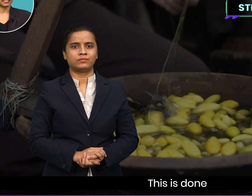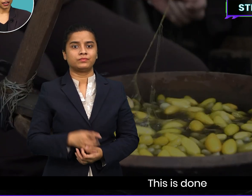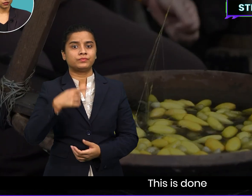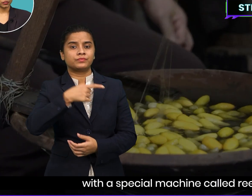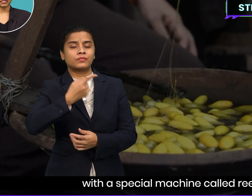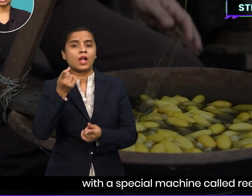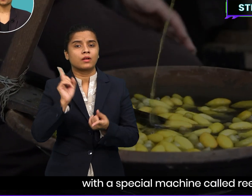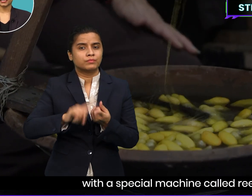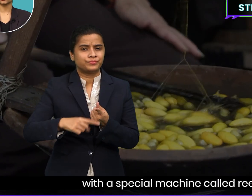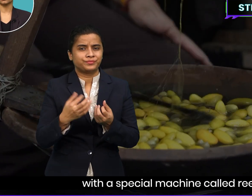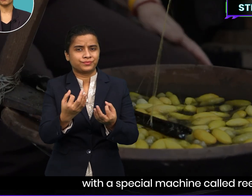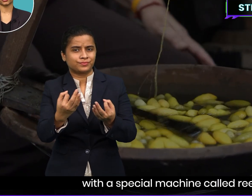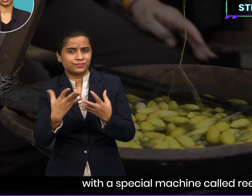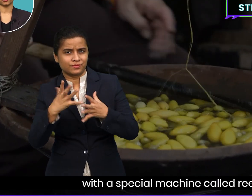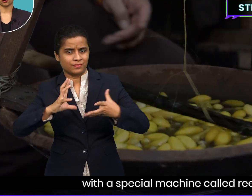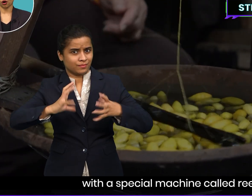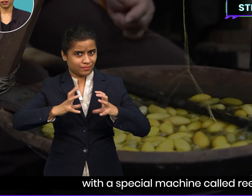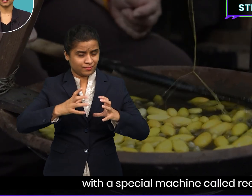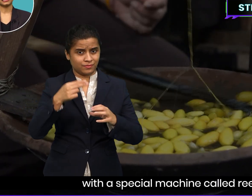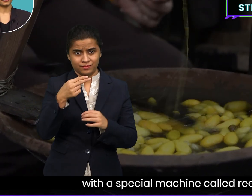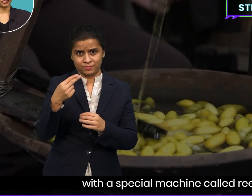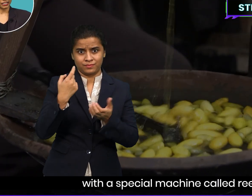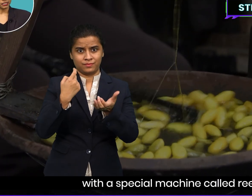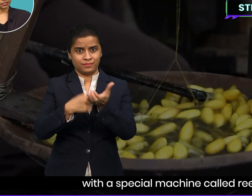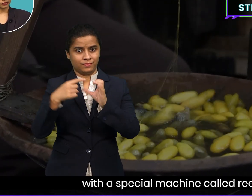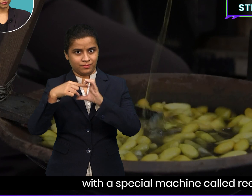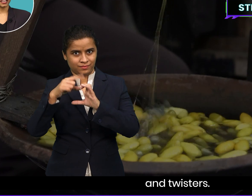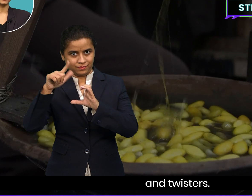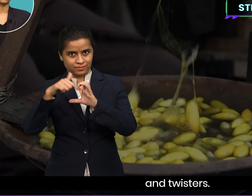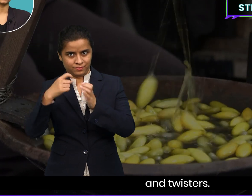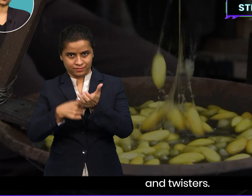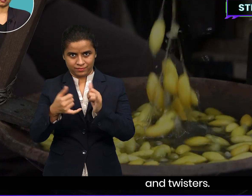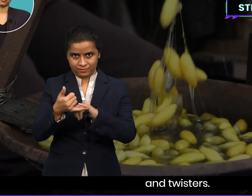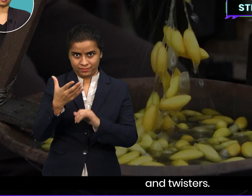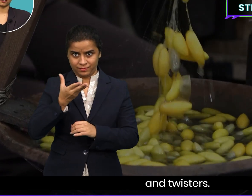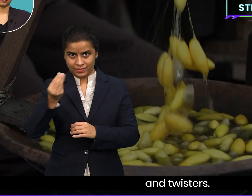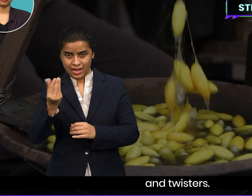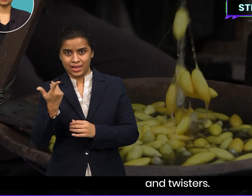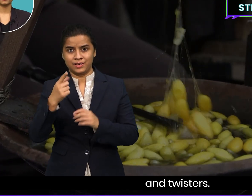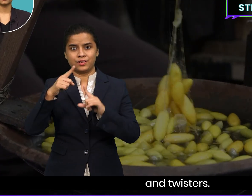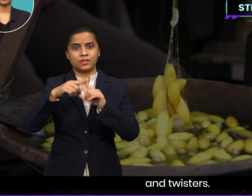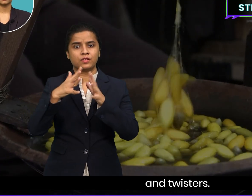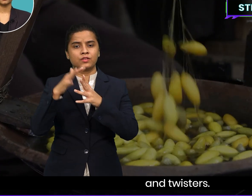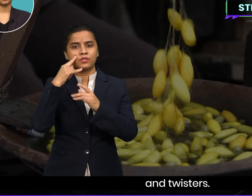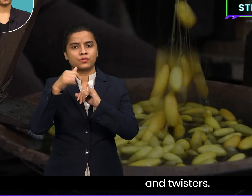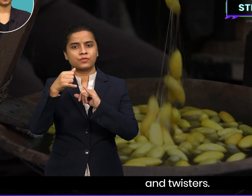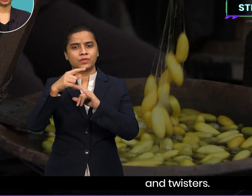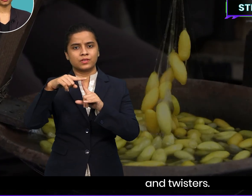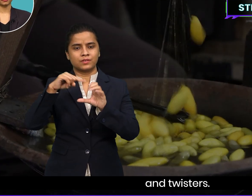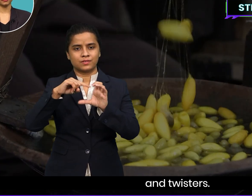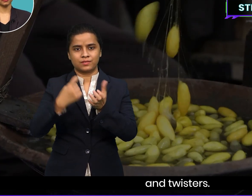This is done with a special machine called reelers and twisters.